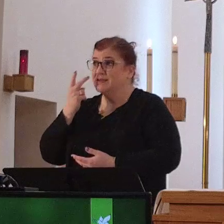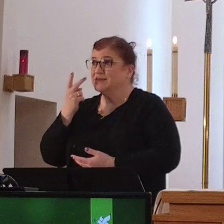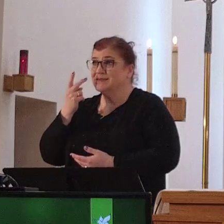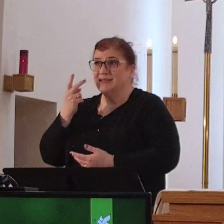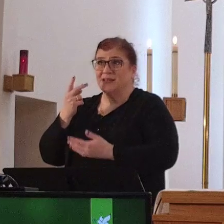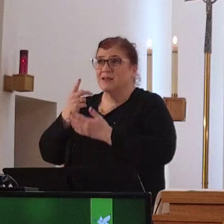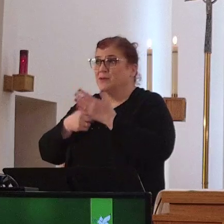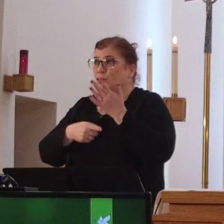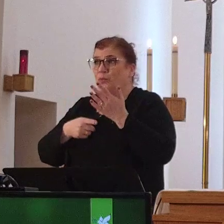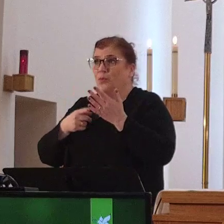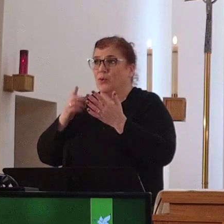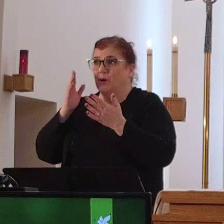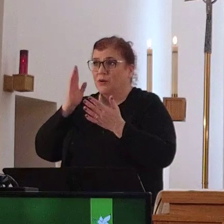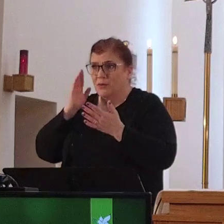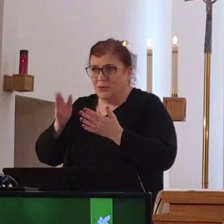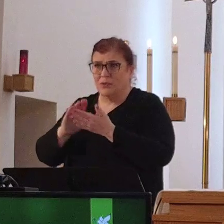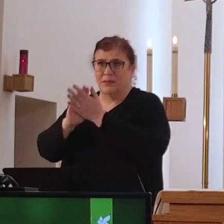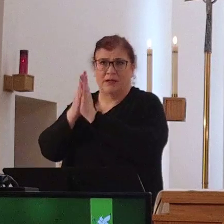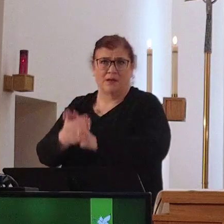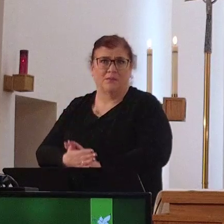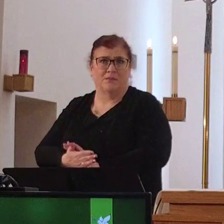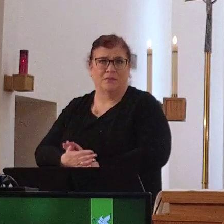what is becoming.